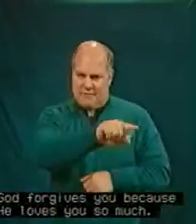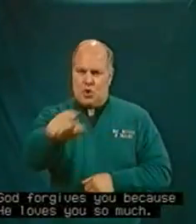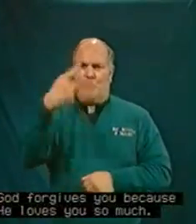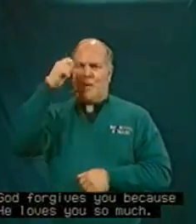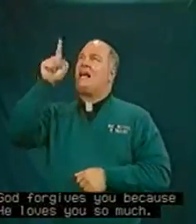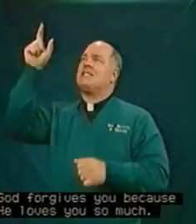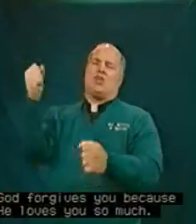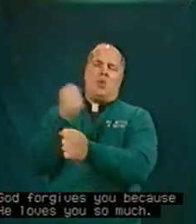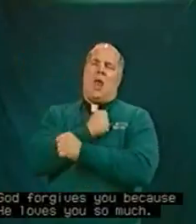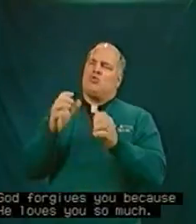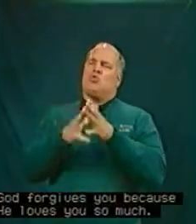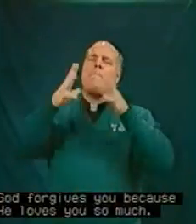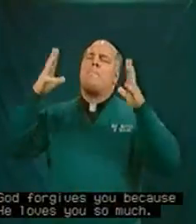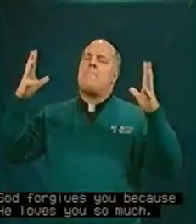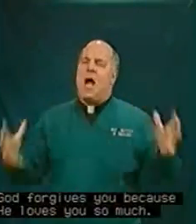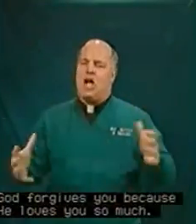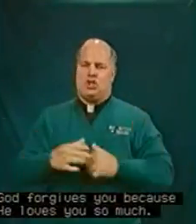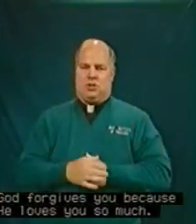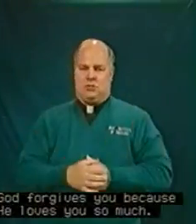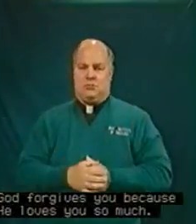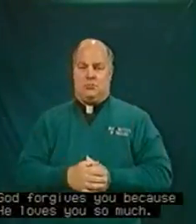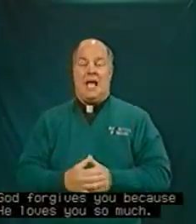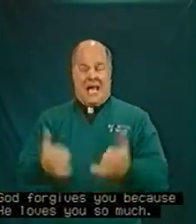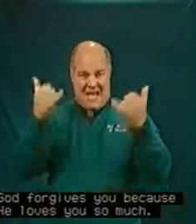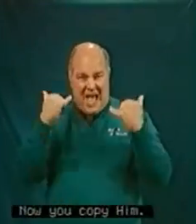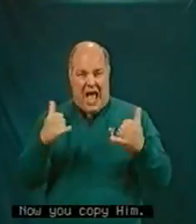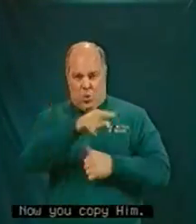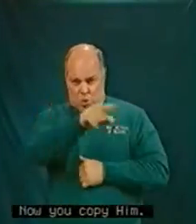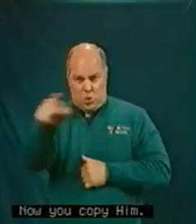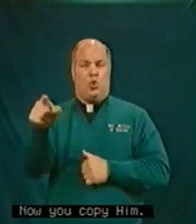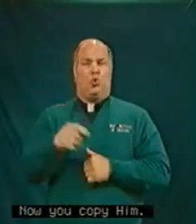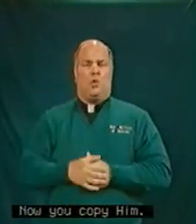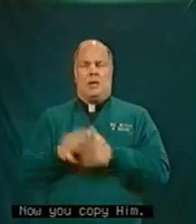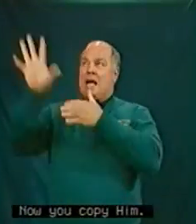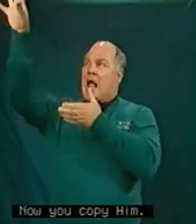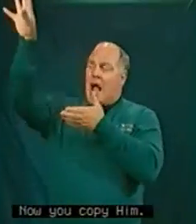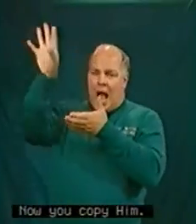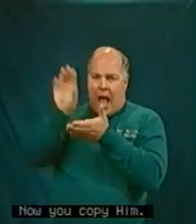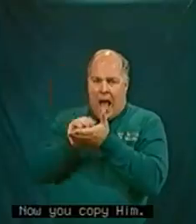God forgives you because he loves you so much. Now you copy him.